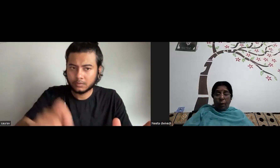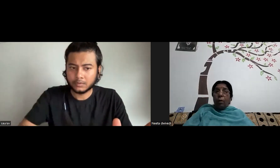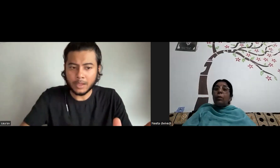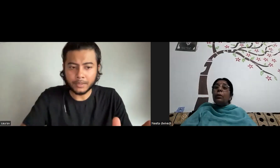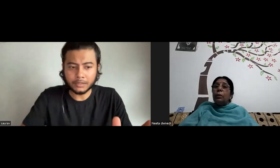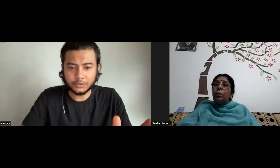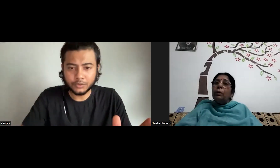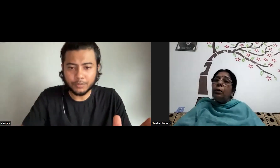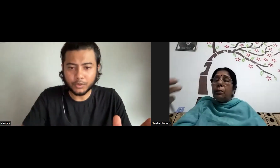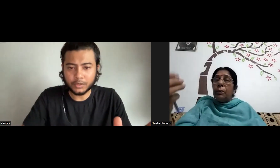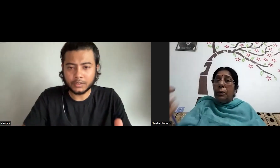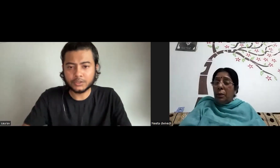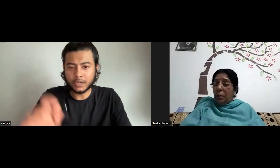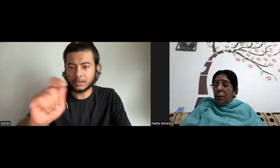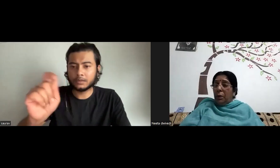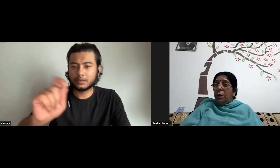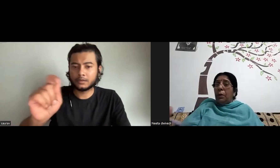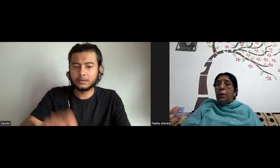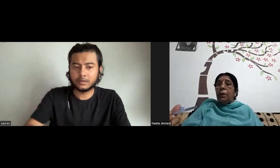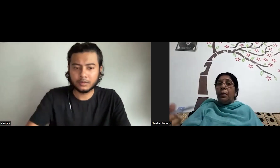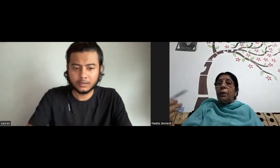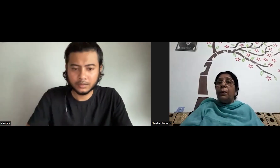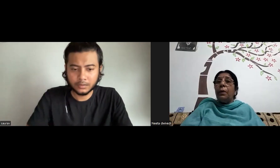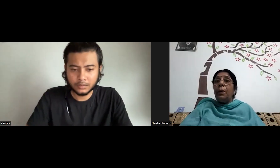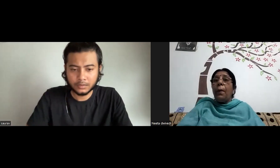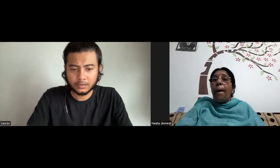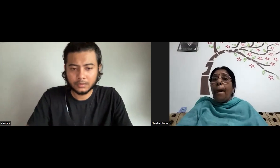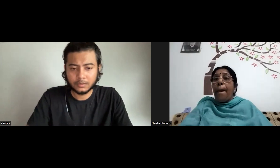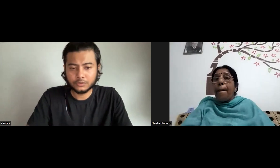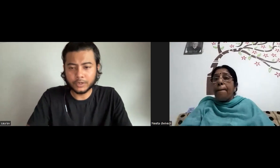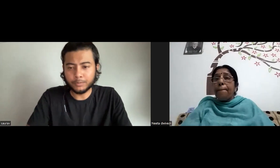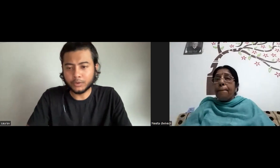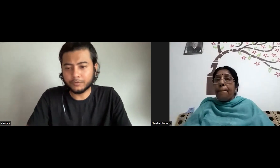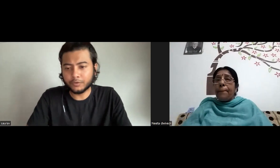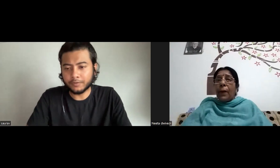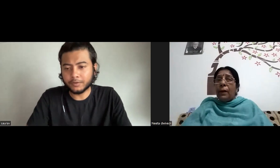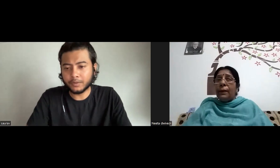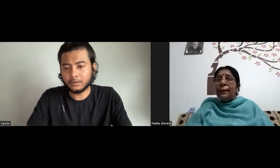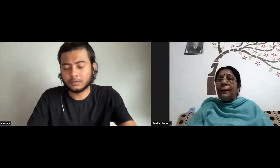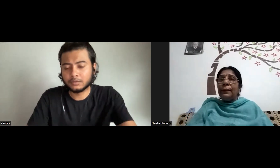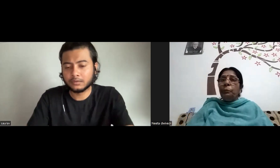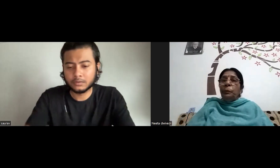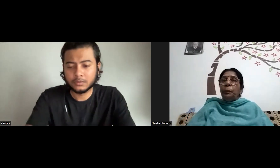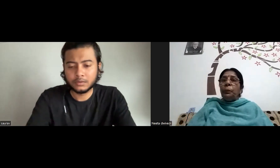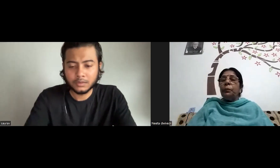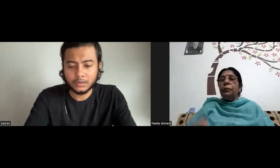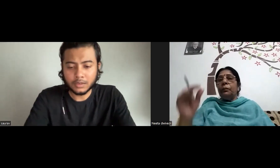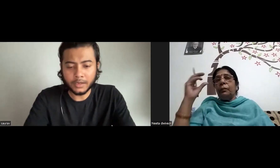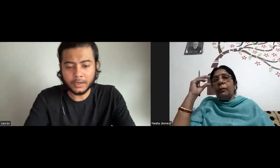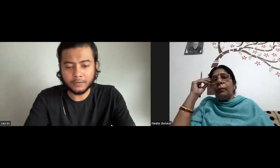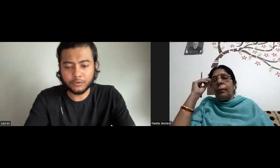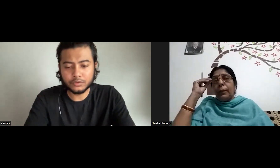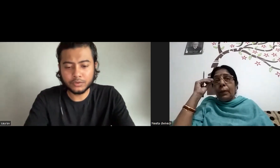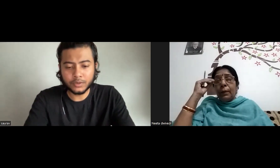Yeah, Mataji, you can put it Yeah, in the chat. 98408. Should I put it for everyone? You can do that.